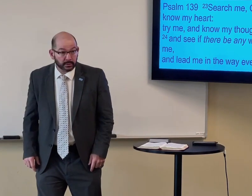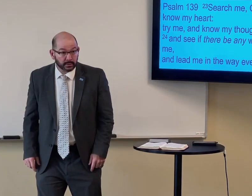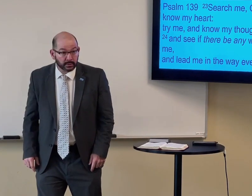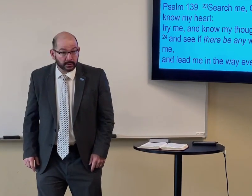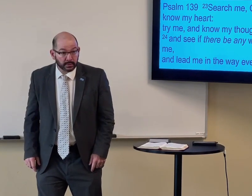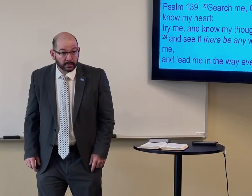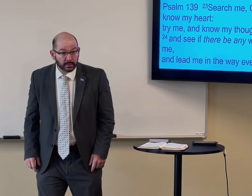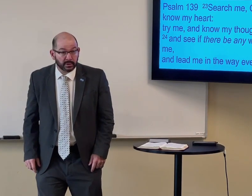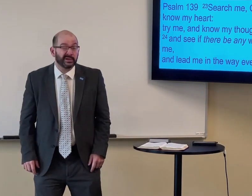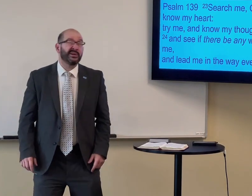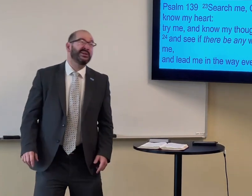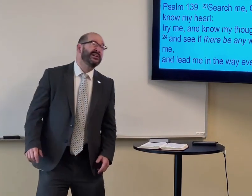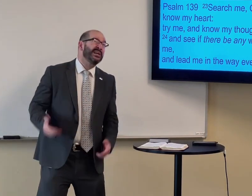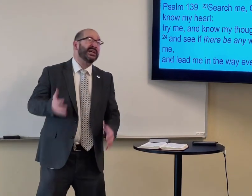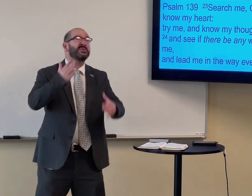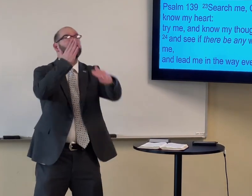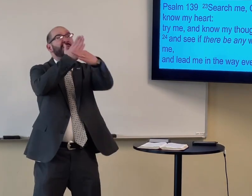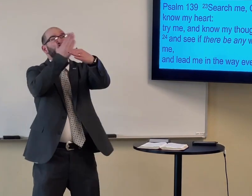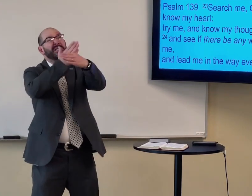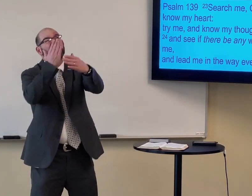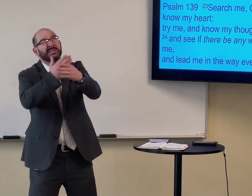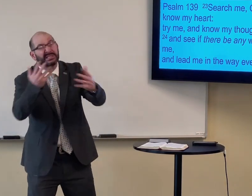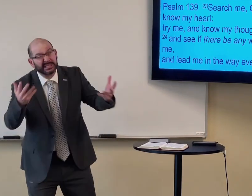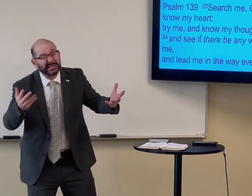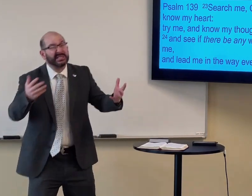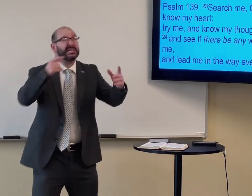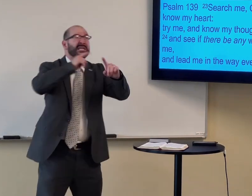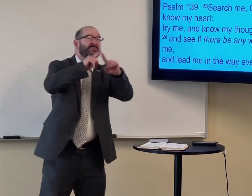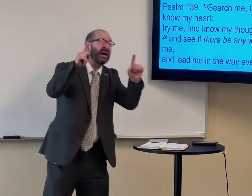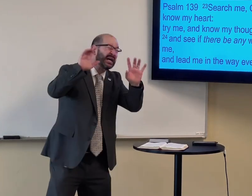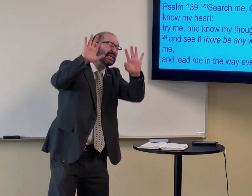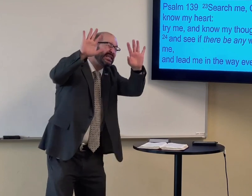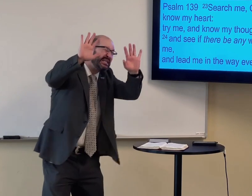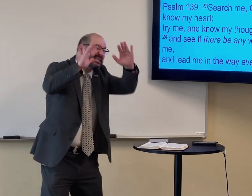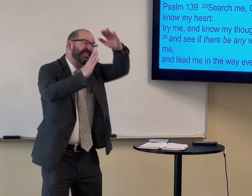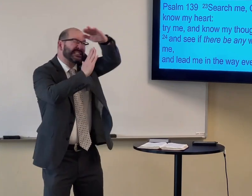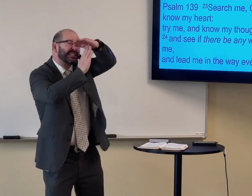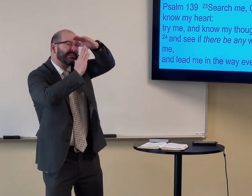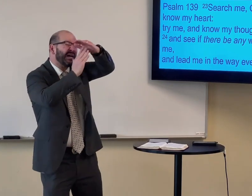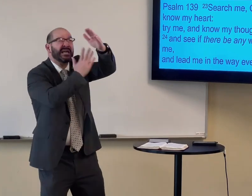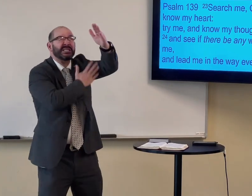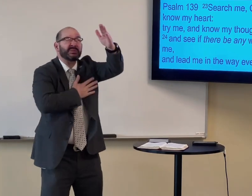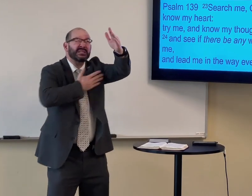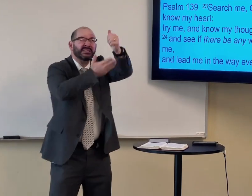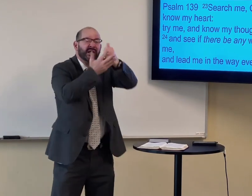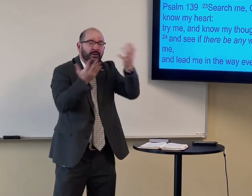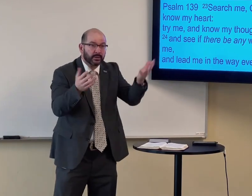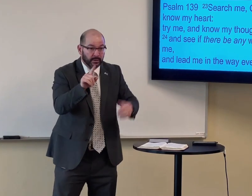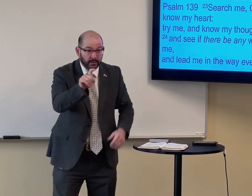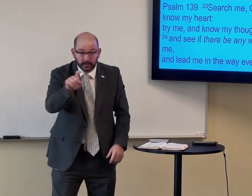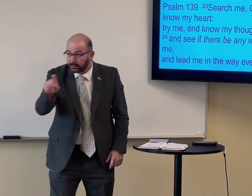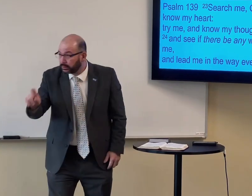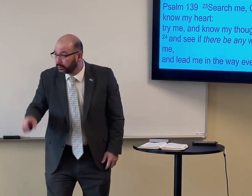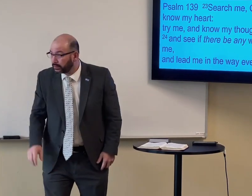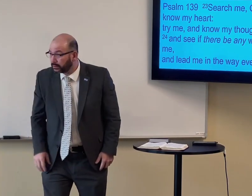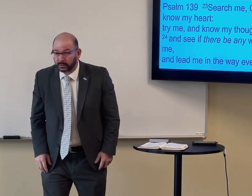you? Hey, God, can you take a minute? And I'm just coming here. I won't waste any of your